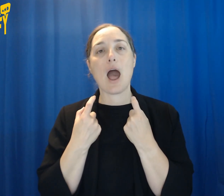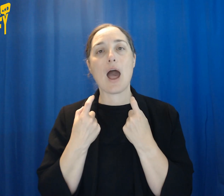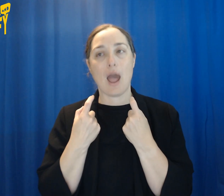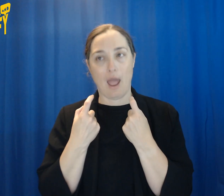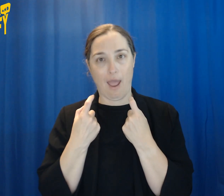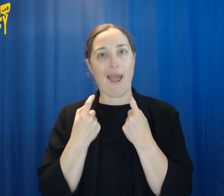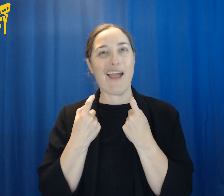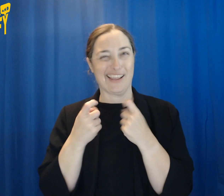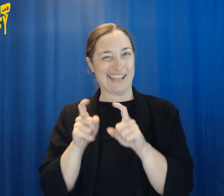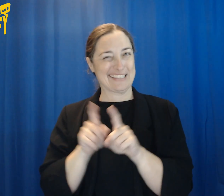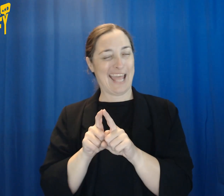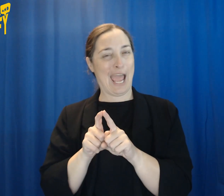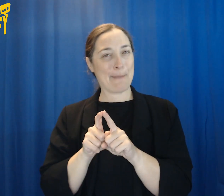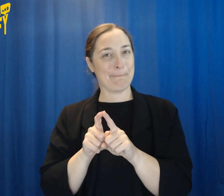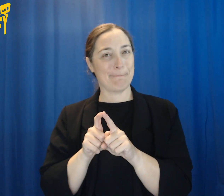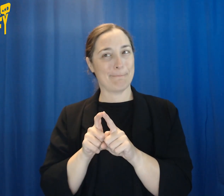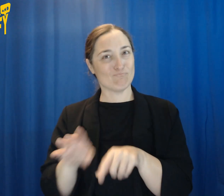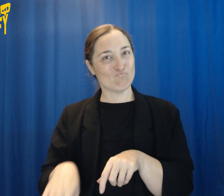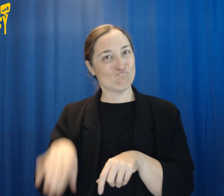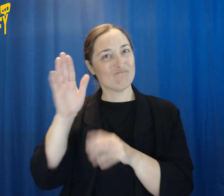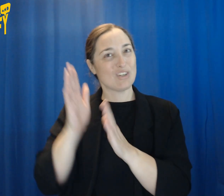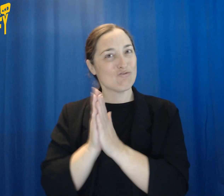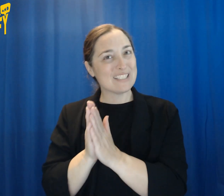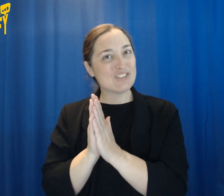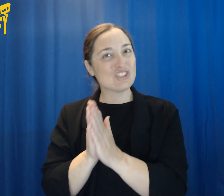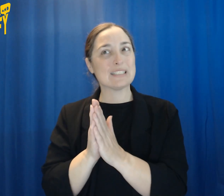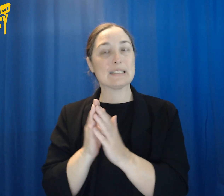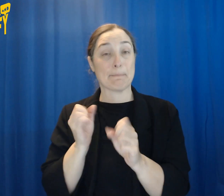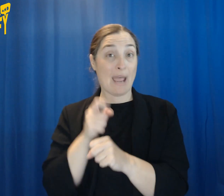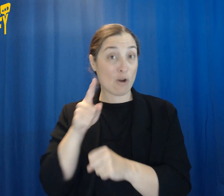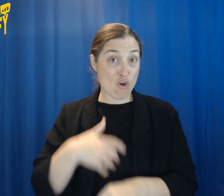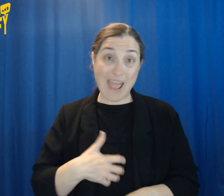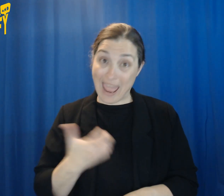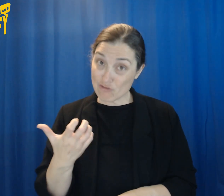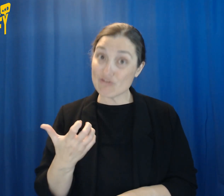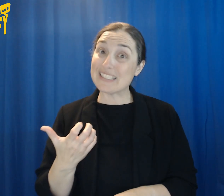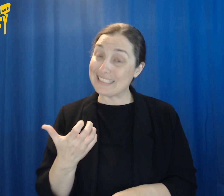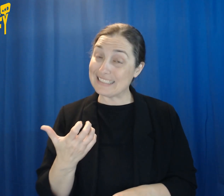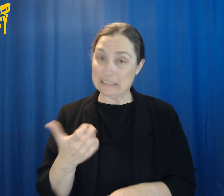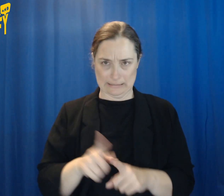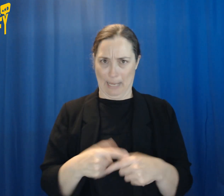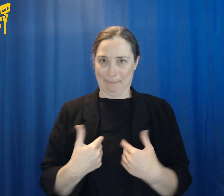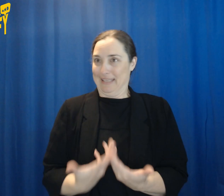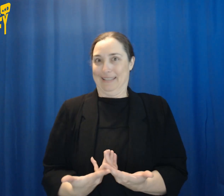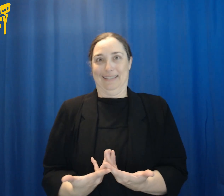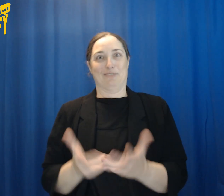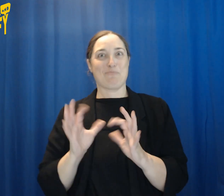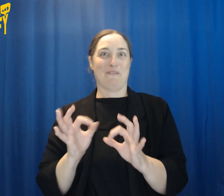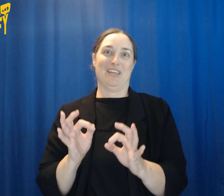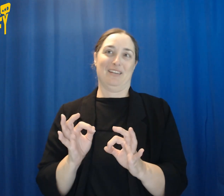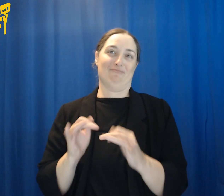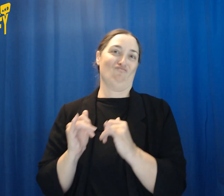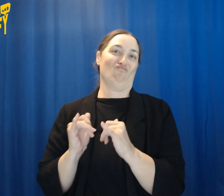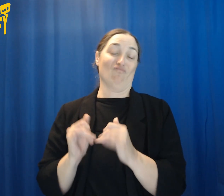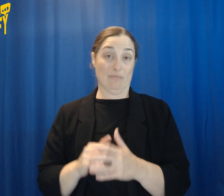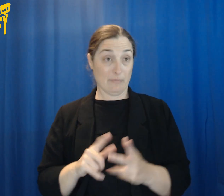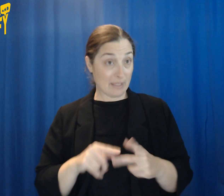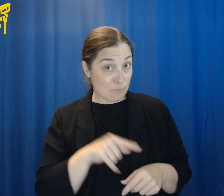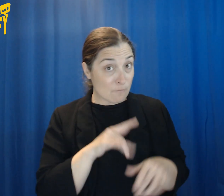the whole religious upbringing that made her really angry thing, which is so great. So yeah, if you haven't, everyone needs